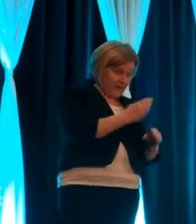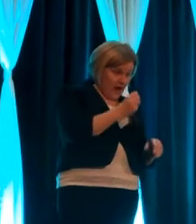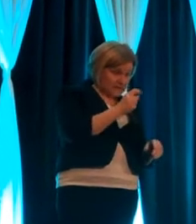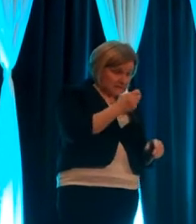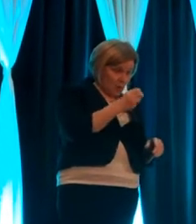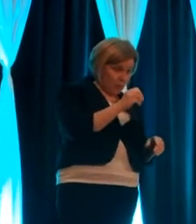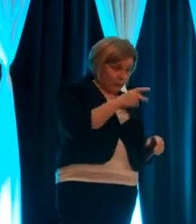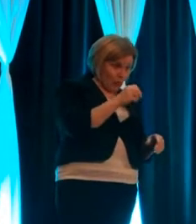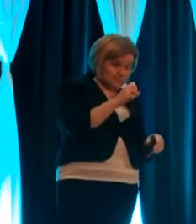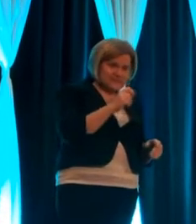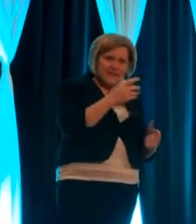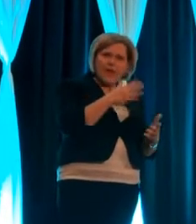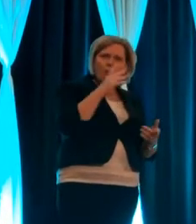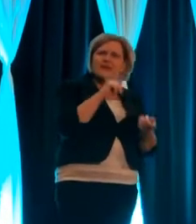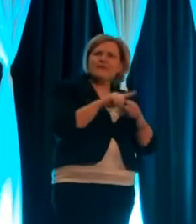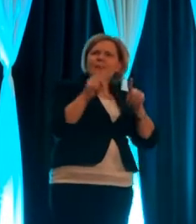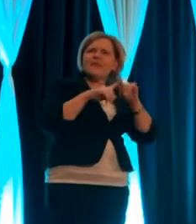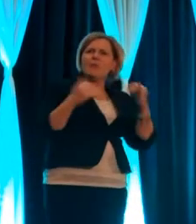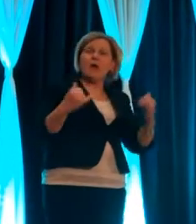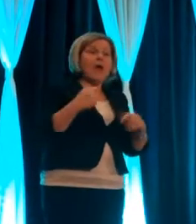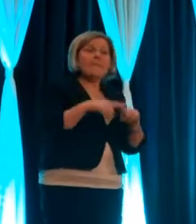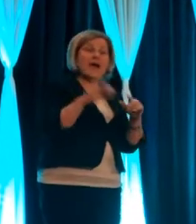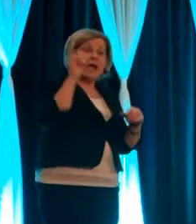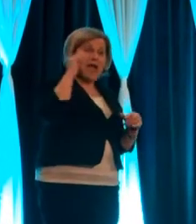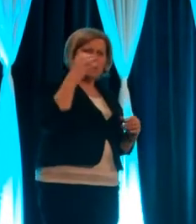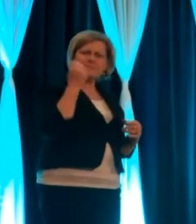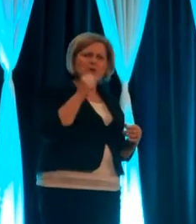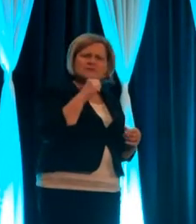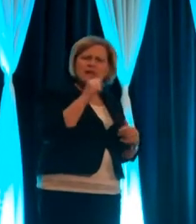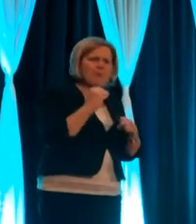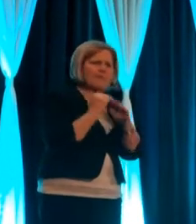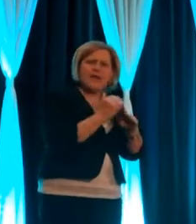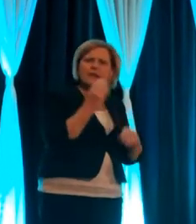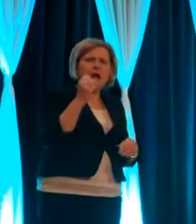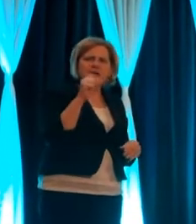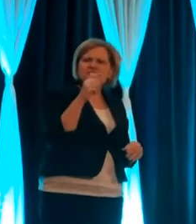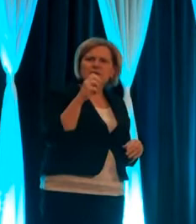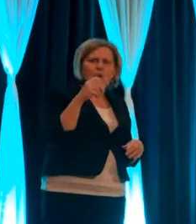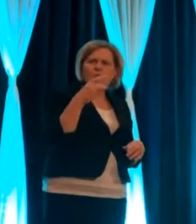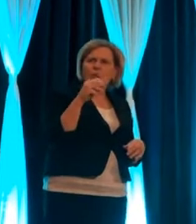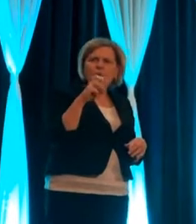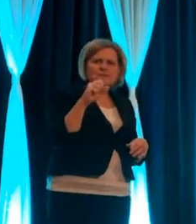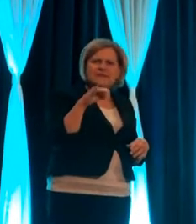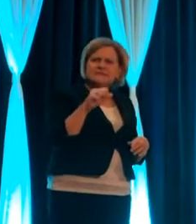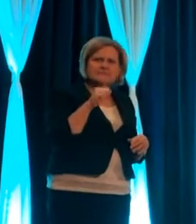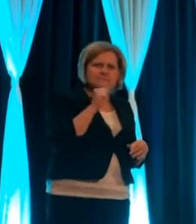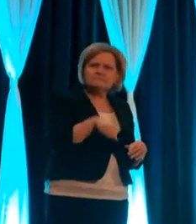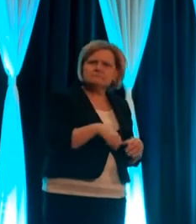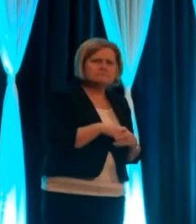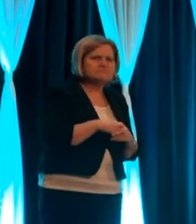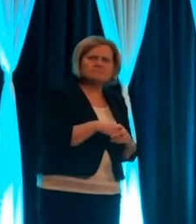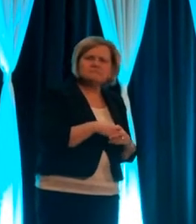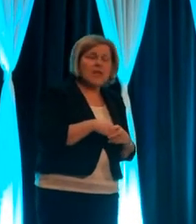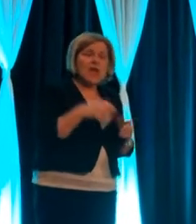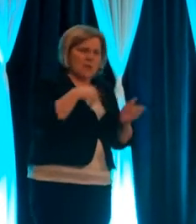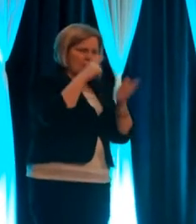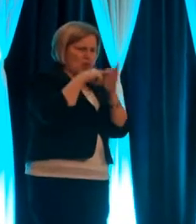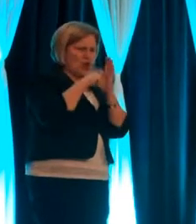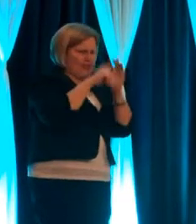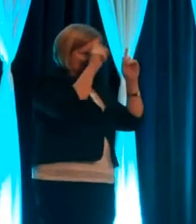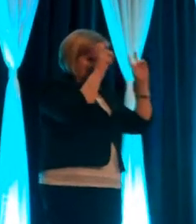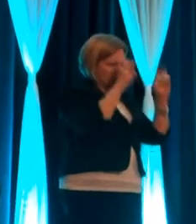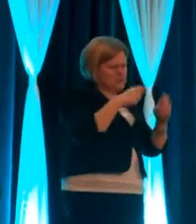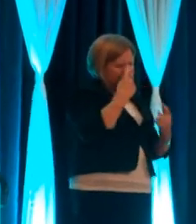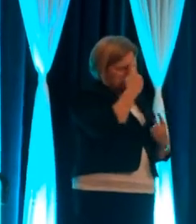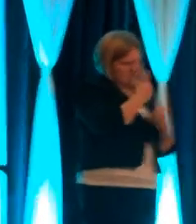osteoporosis, things would be different than they are. But drinking cow's milk does not prevent osteoporosis. And when we look at these issues and